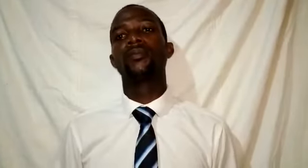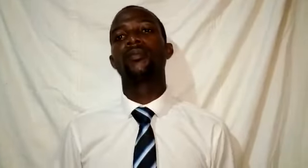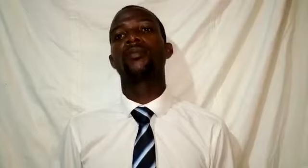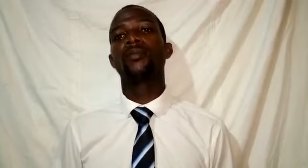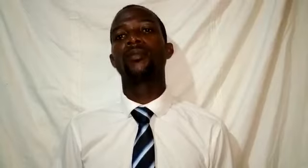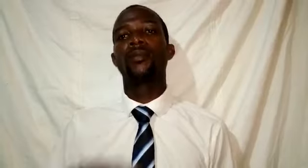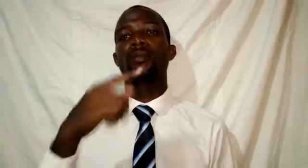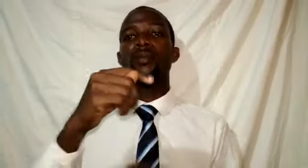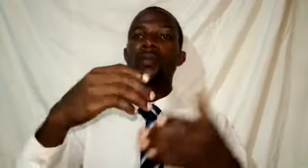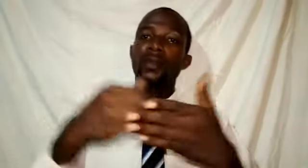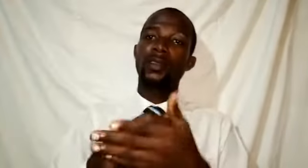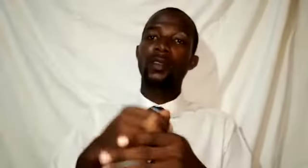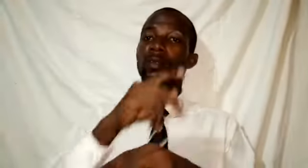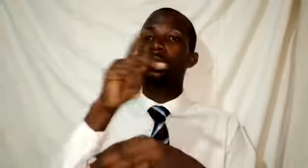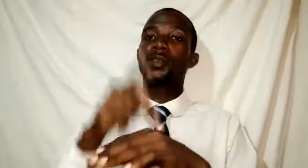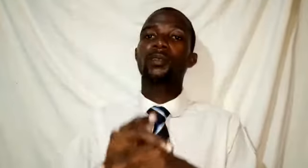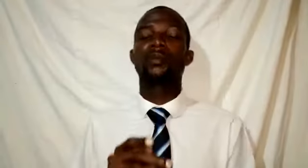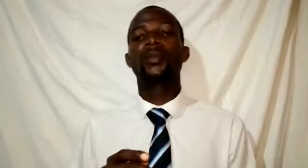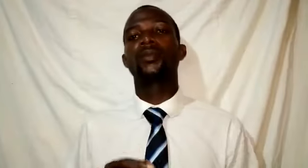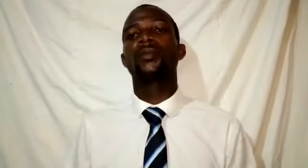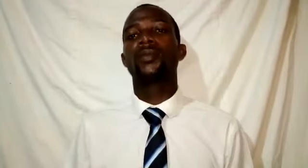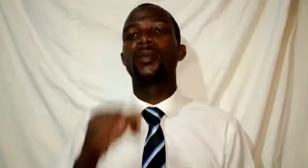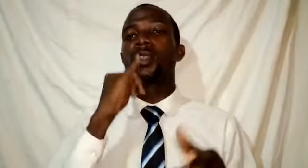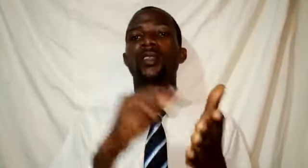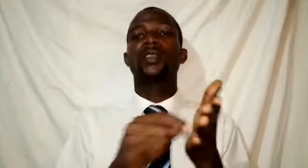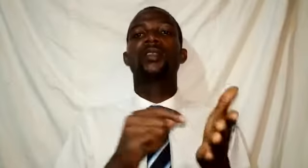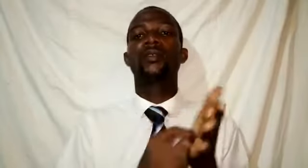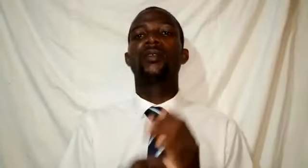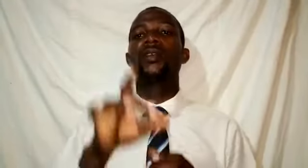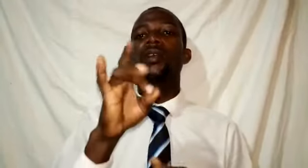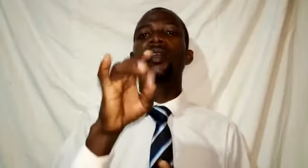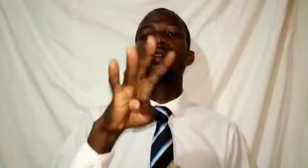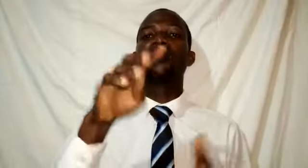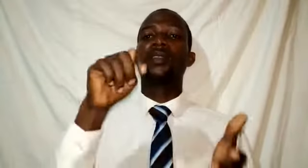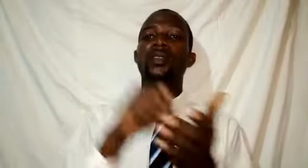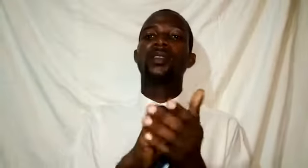the new principal equals 84,000 naira.